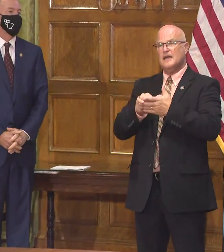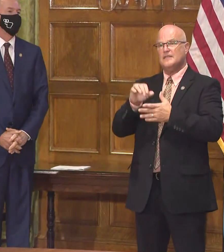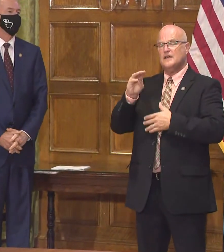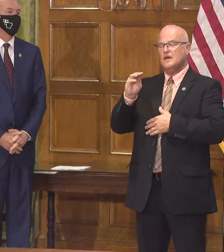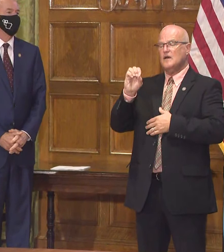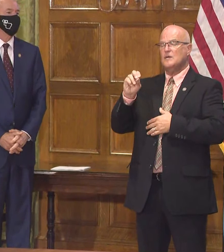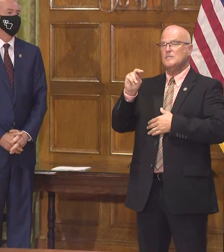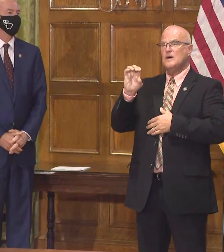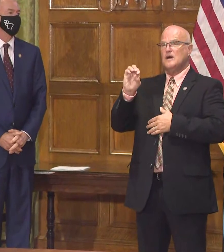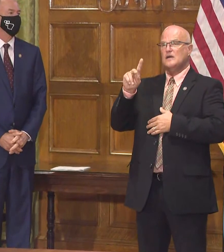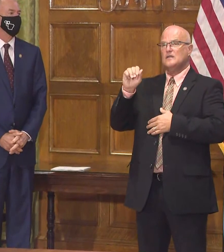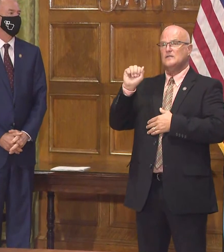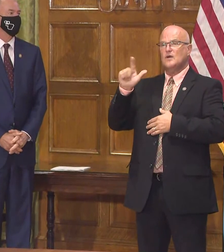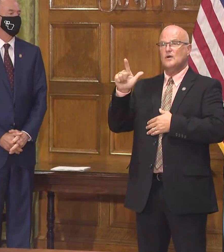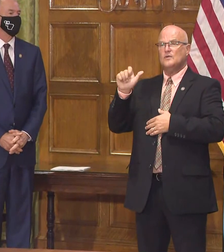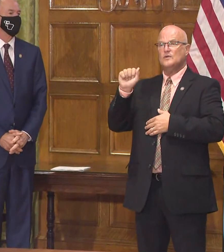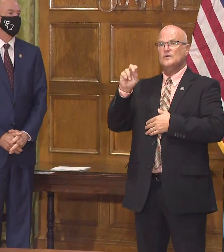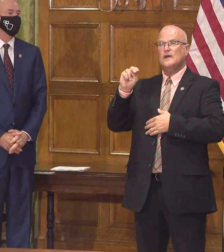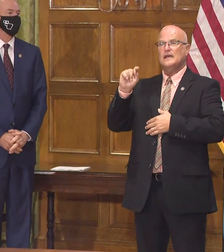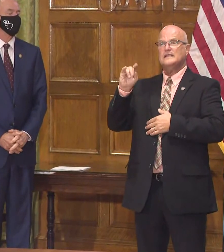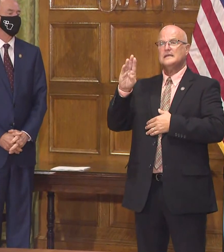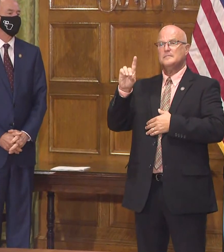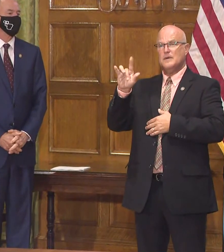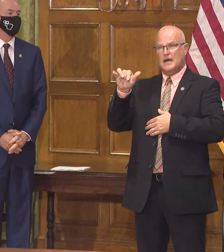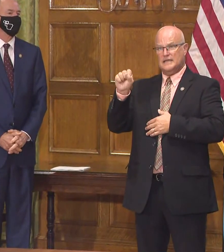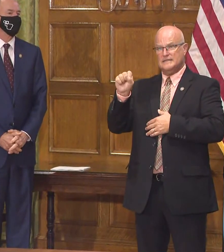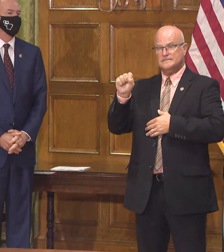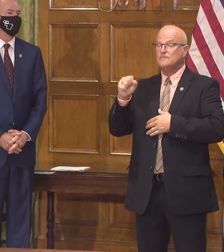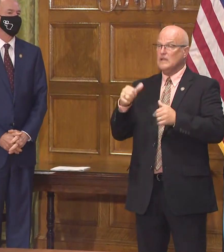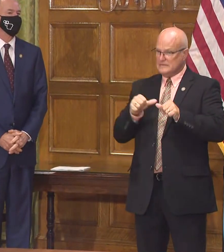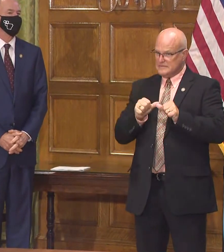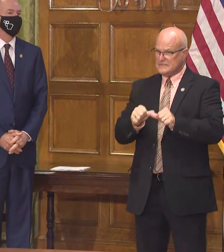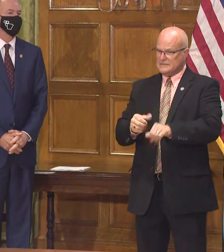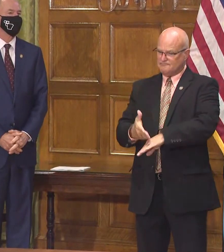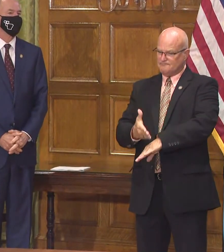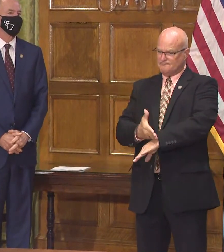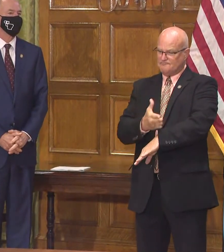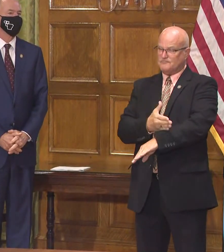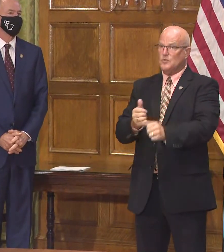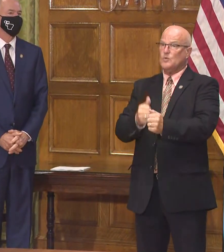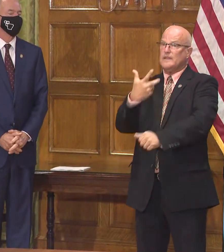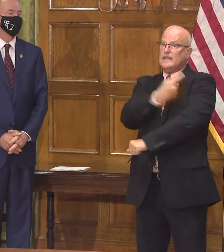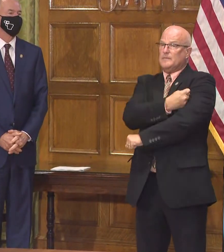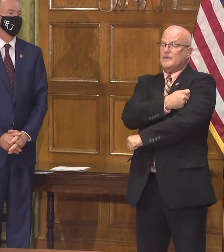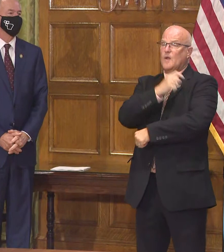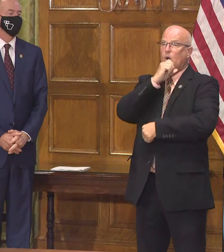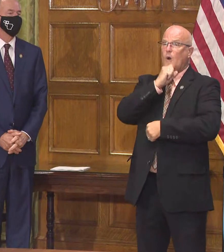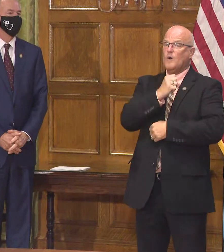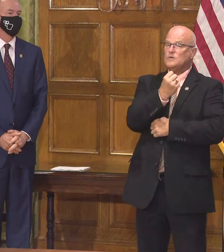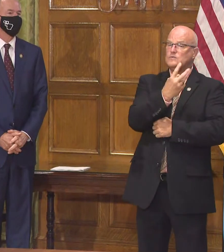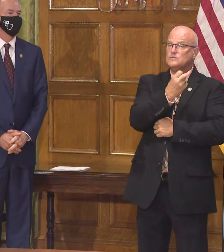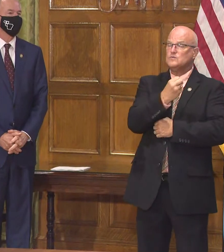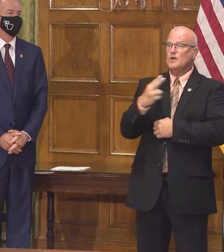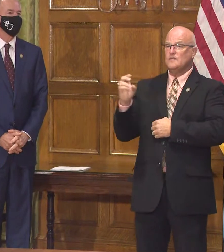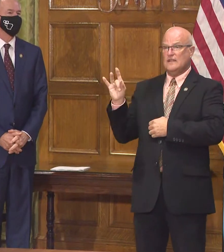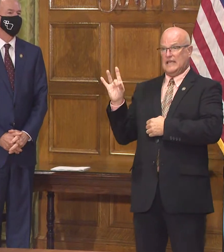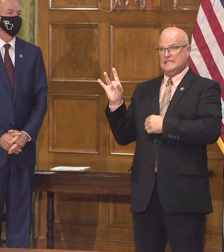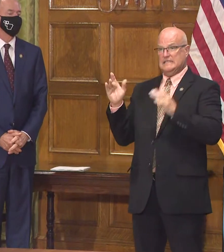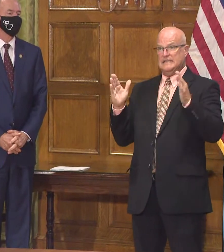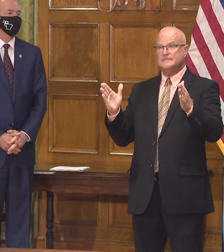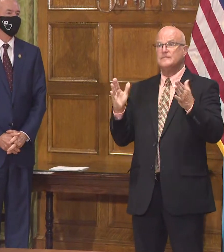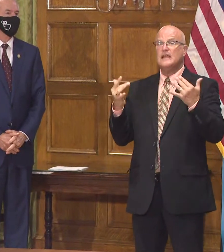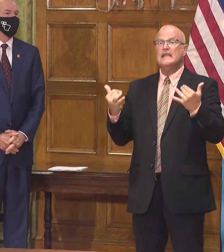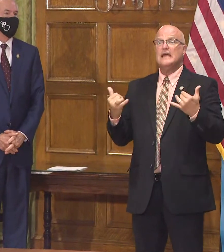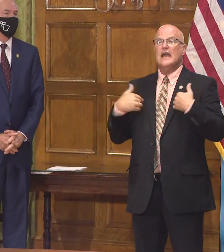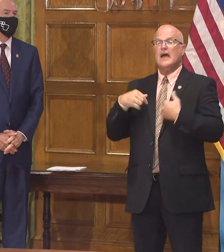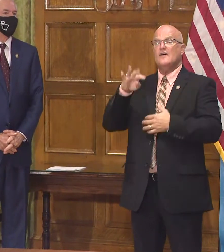monoclonal antibody. So we continue to make progress with regard to immunizations in the 12 to 18-year-old group. At this